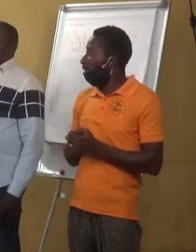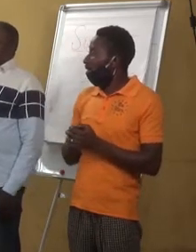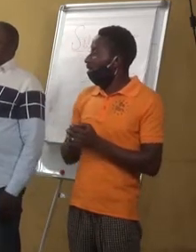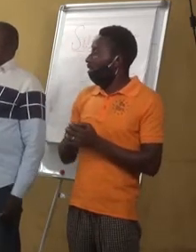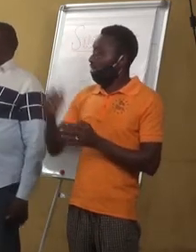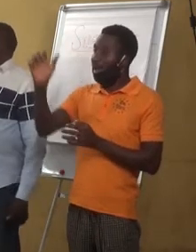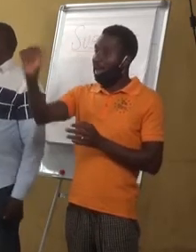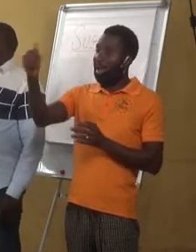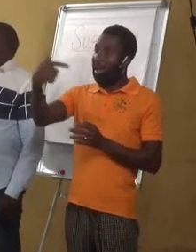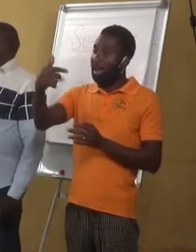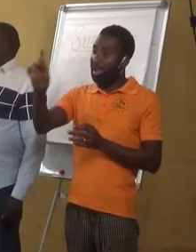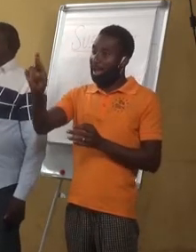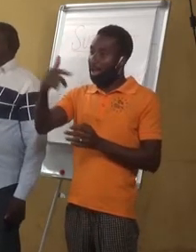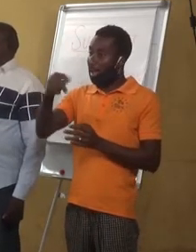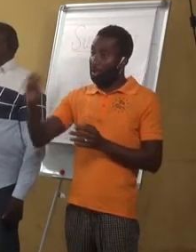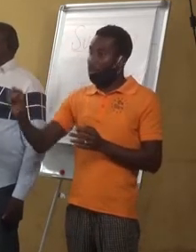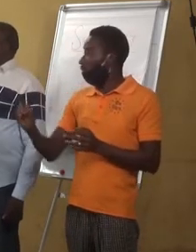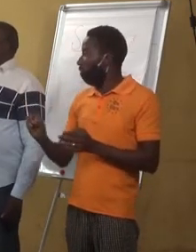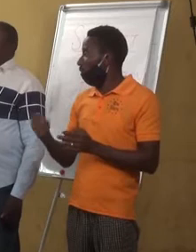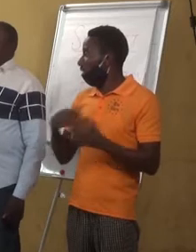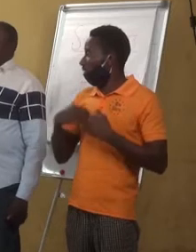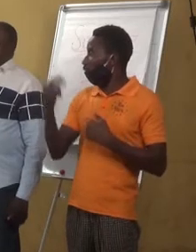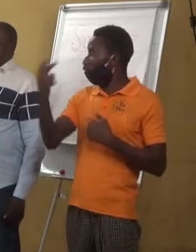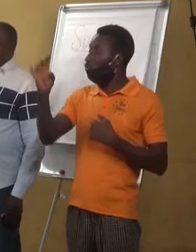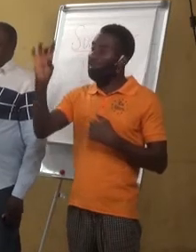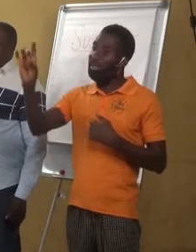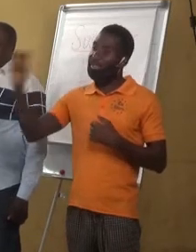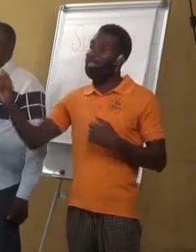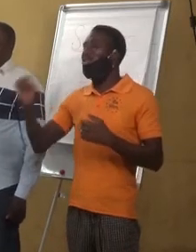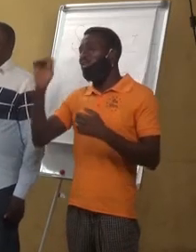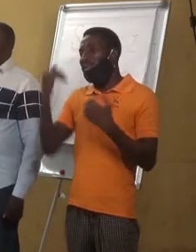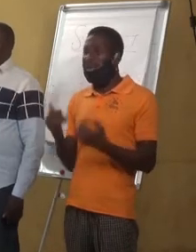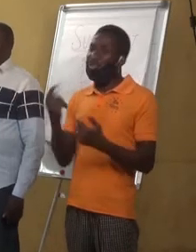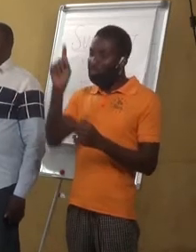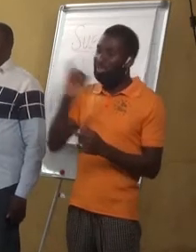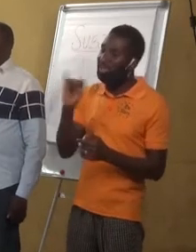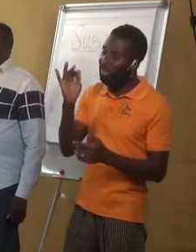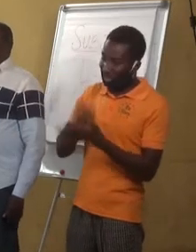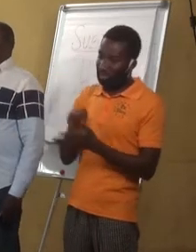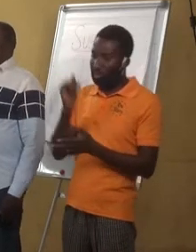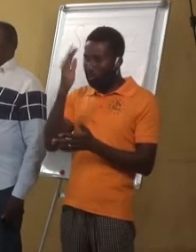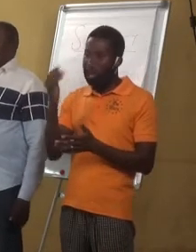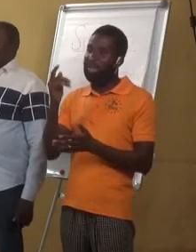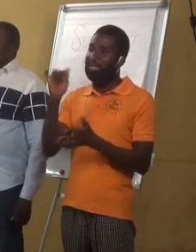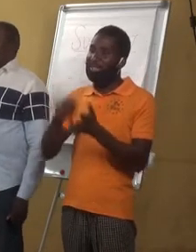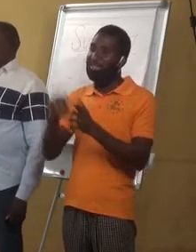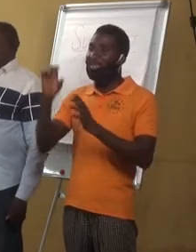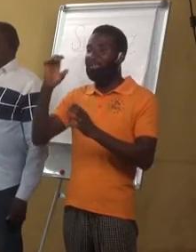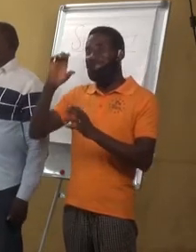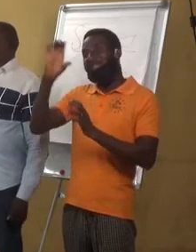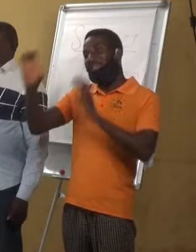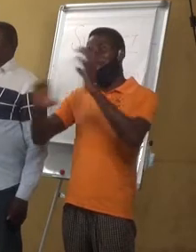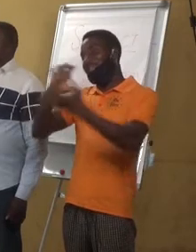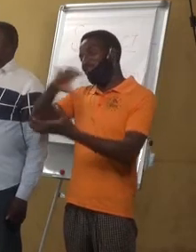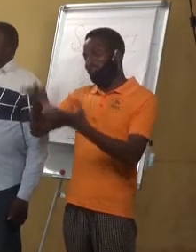most of you want to ask me, why this chemical combination? I hope to provide an answer for you at the course